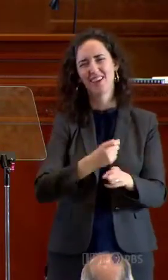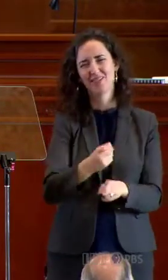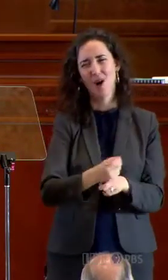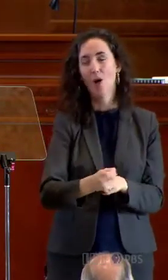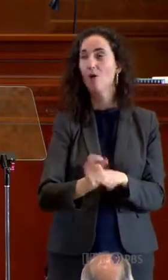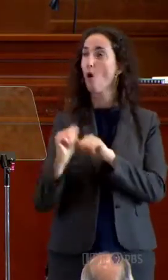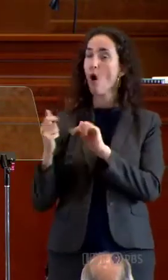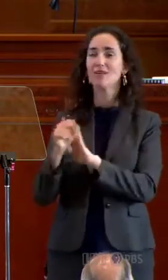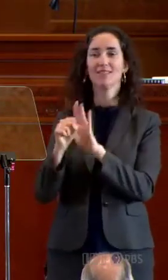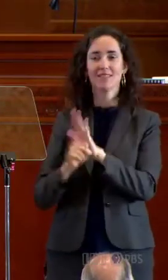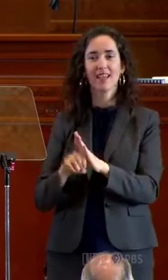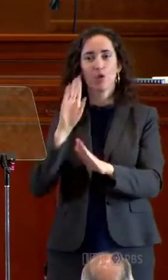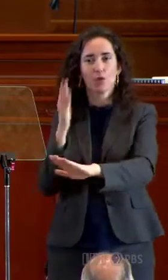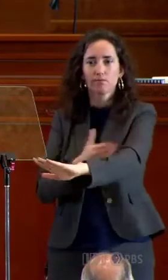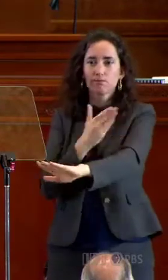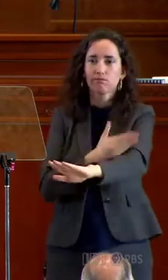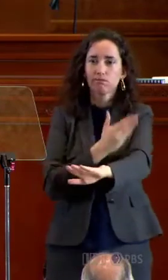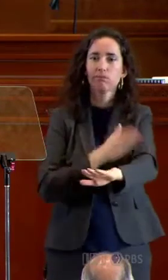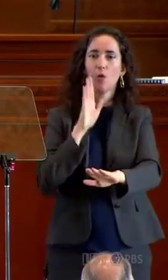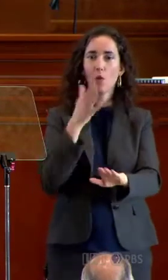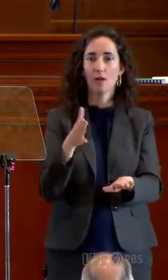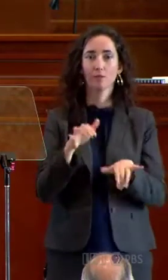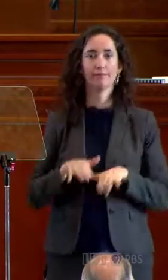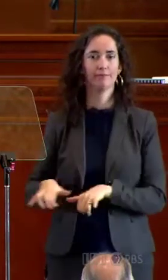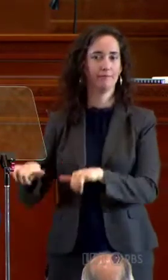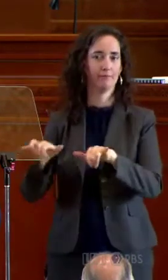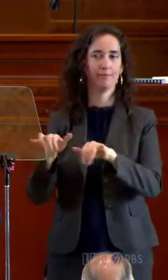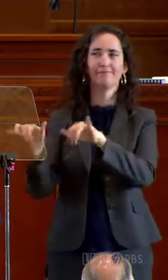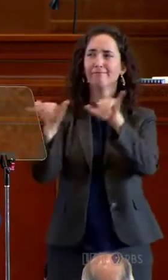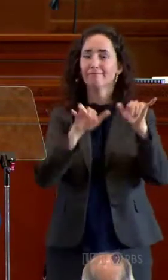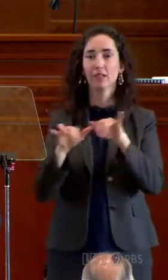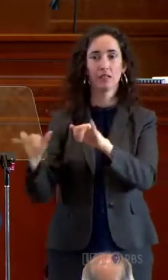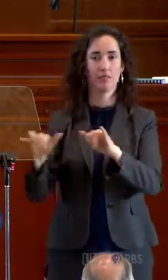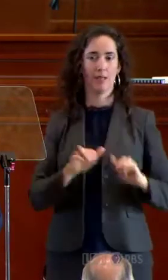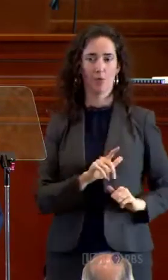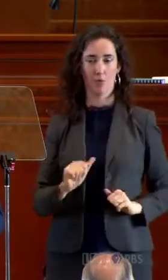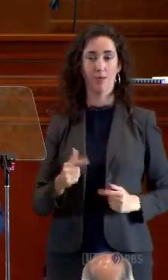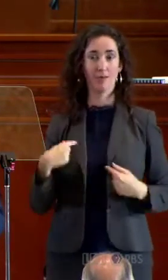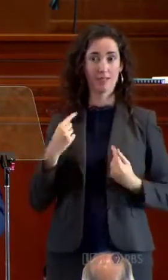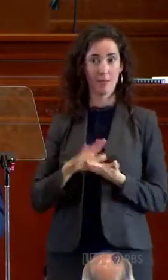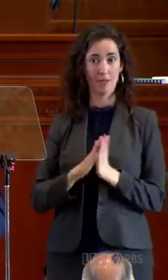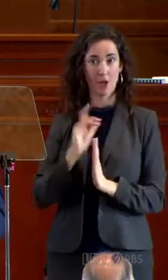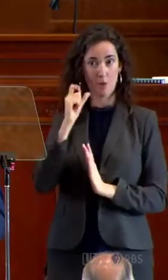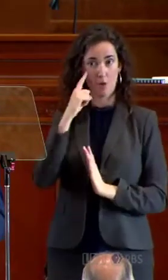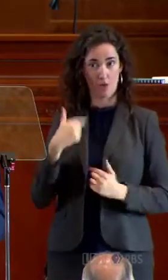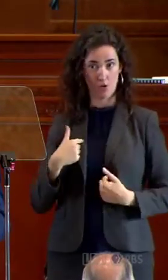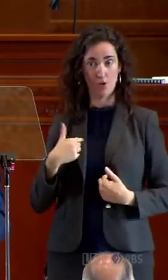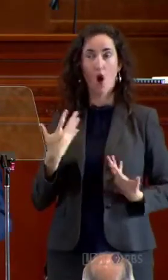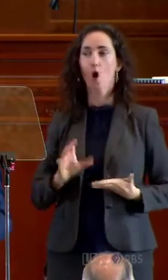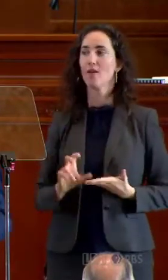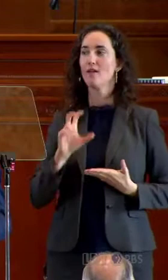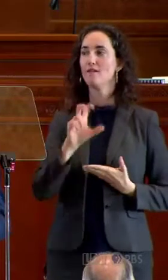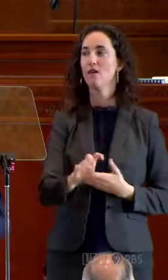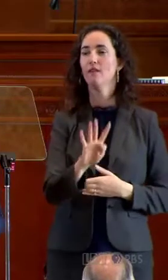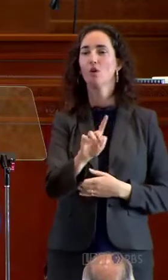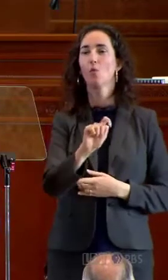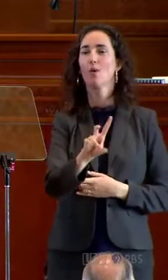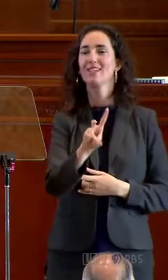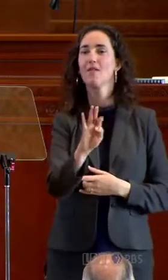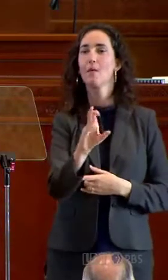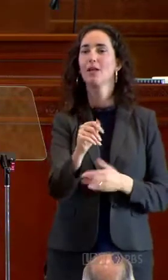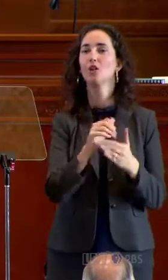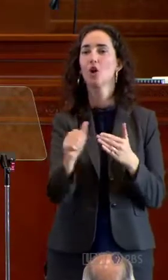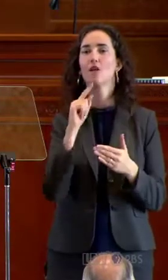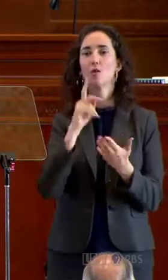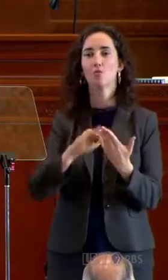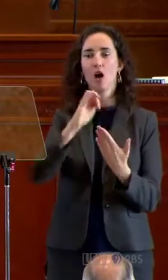update their infrastructure. And I can tell you that here in Louisiana, since becoming governor, we've invested nearly $4.7 billion in